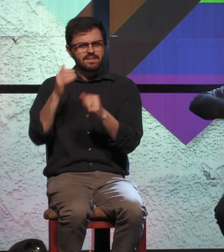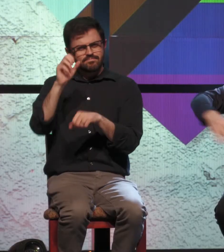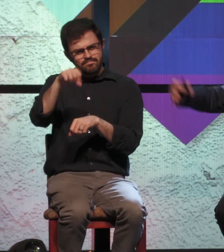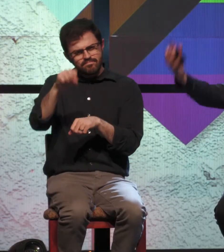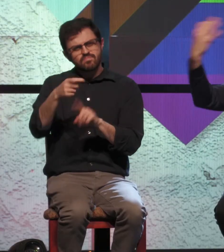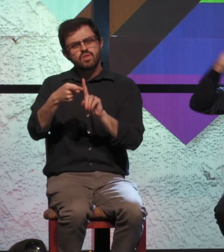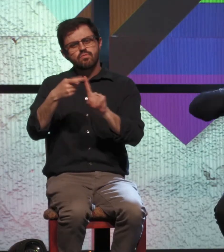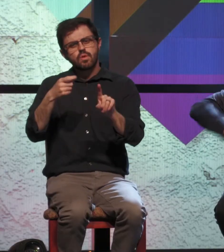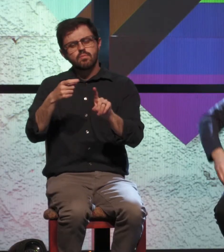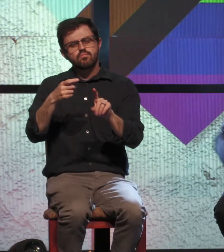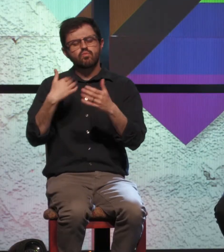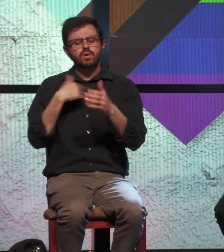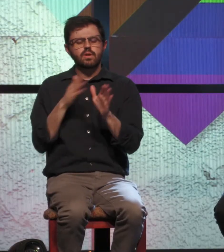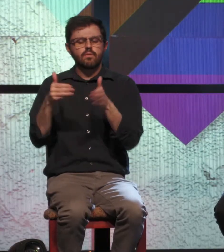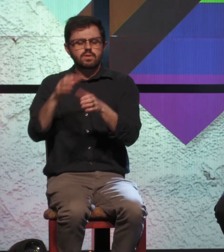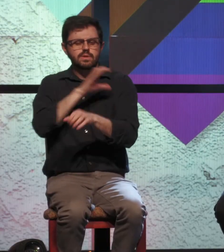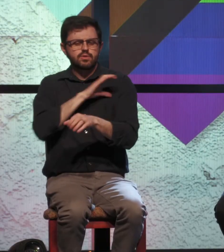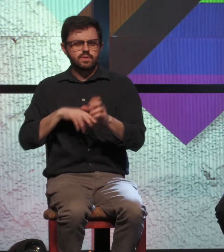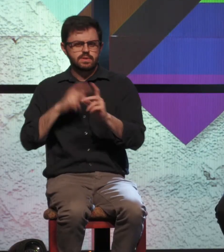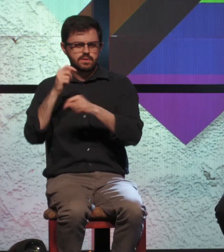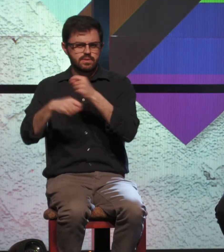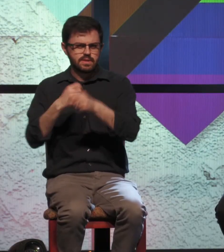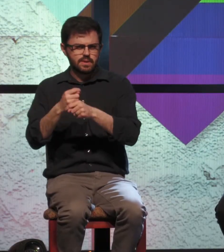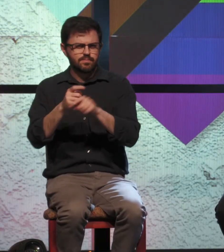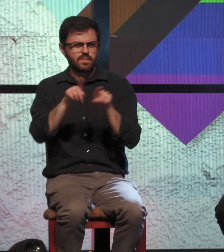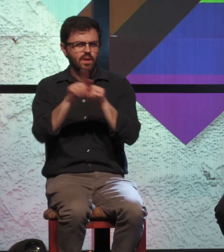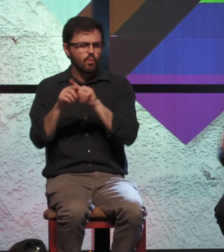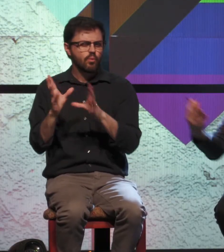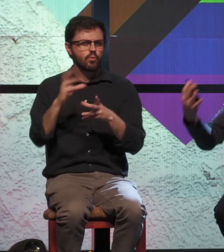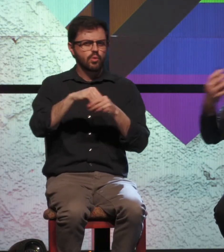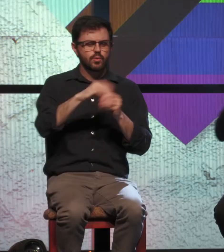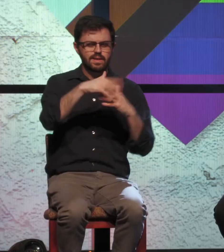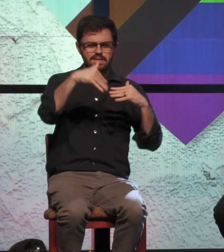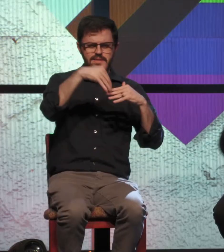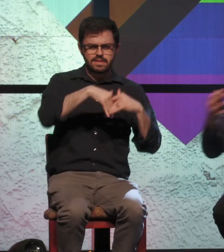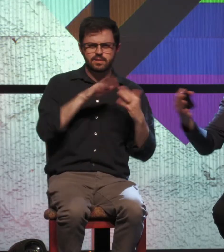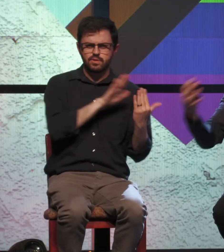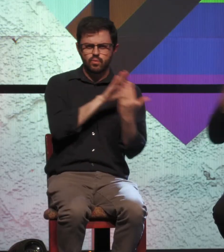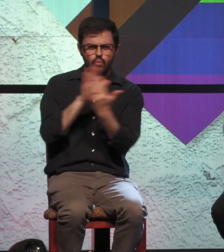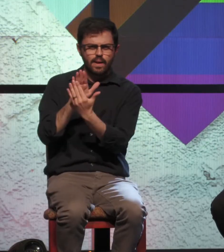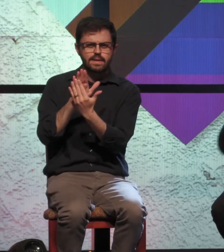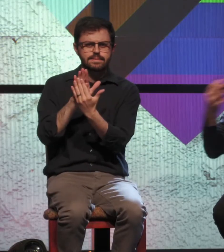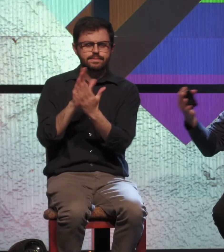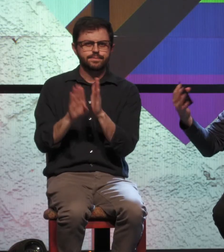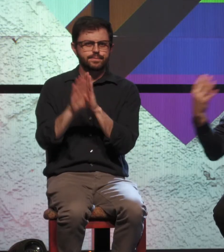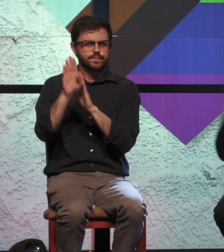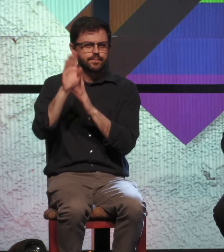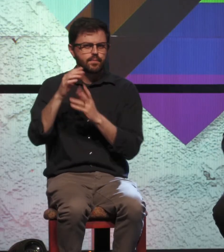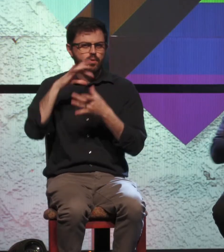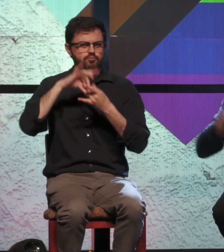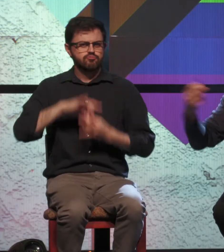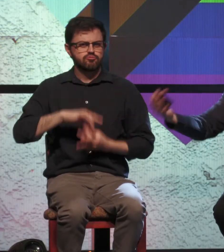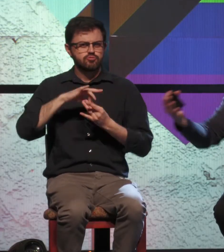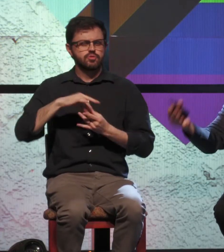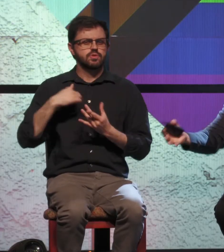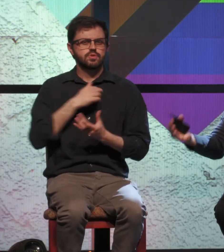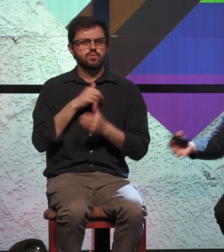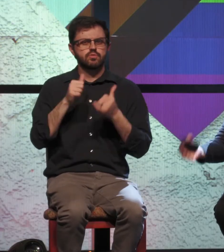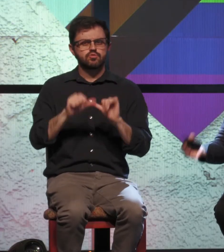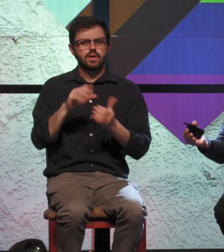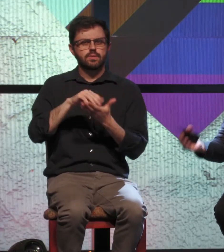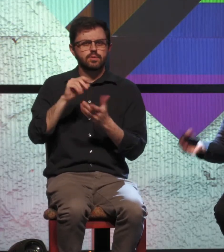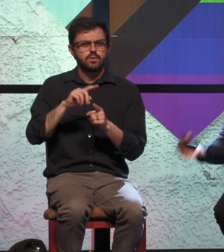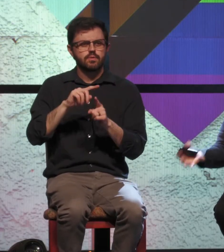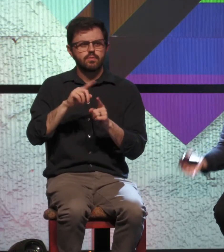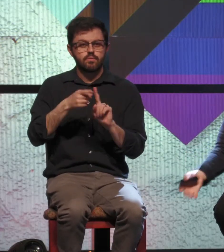indigenous ways of thinking about wholeness. And we're going to combine this. We're going to say, what can we learn from others who've gone before us, even on the land